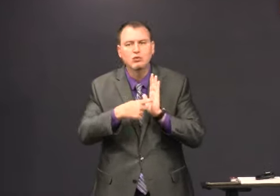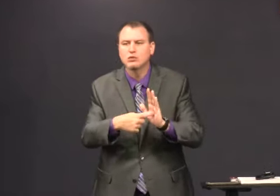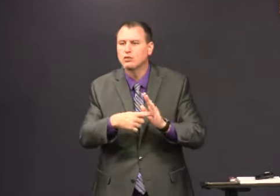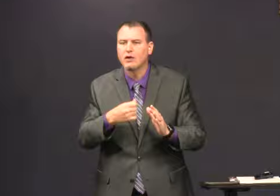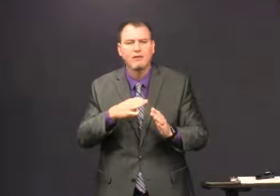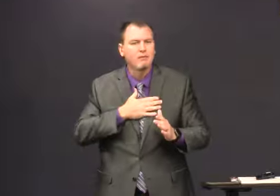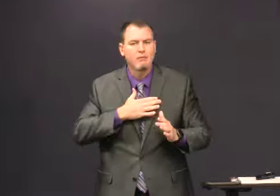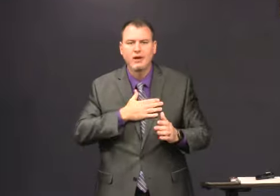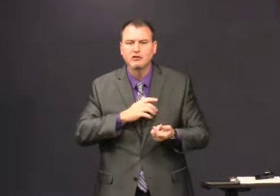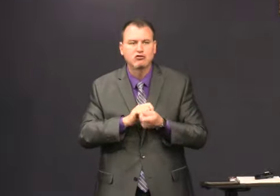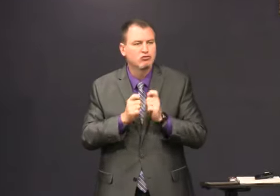no fruit